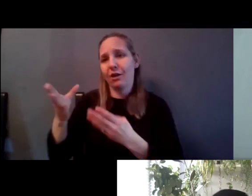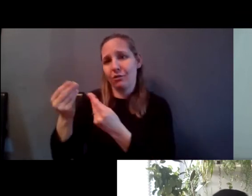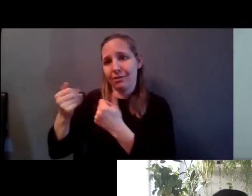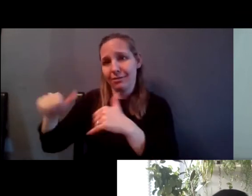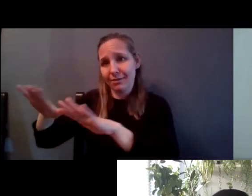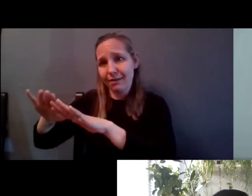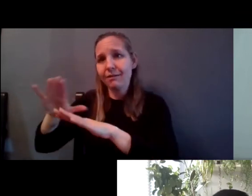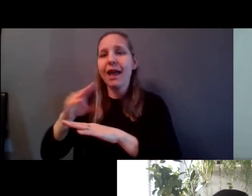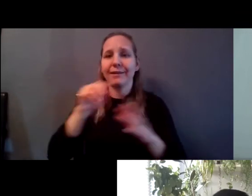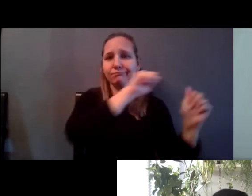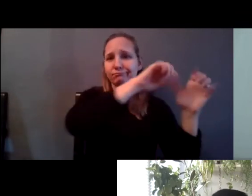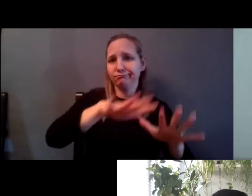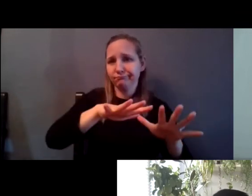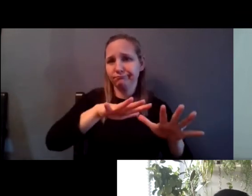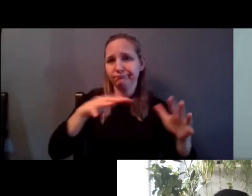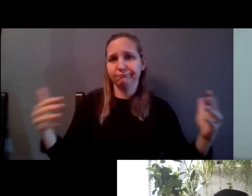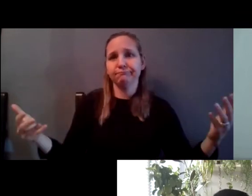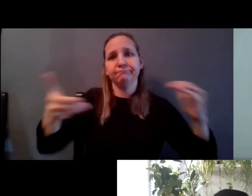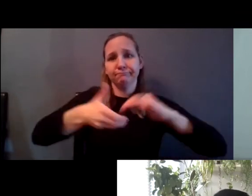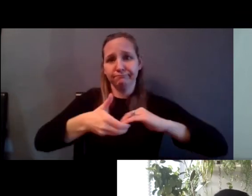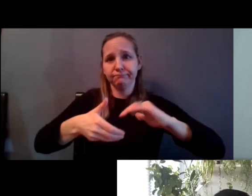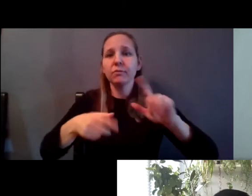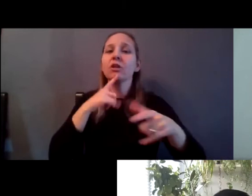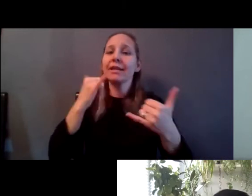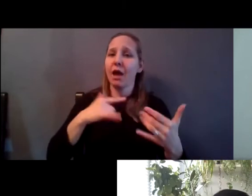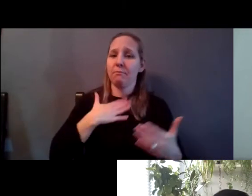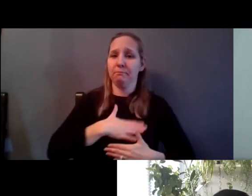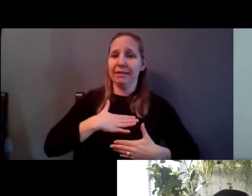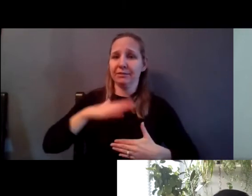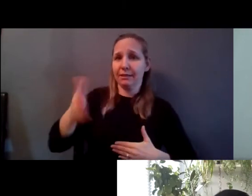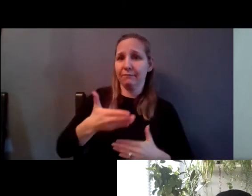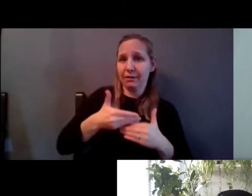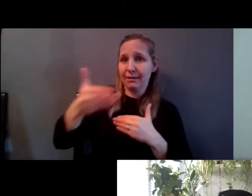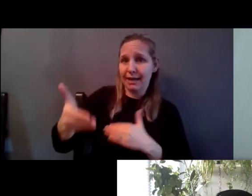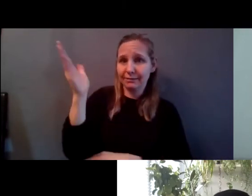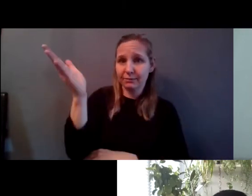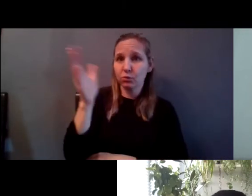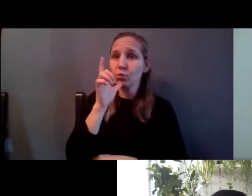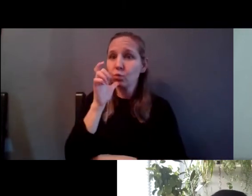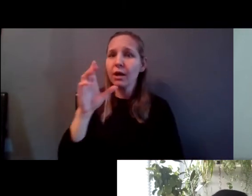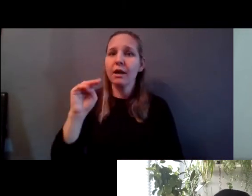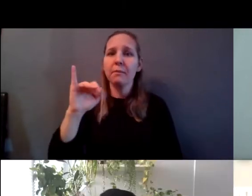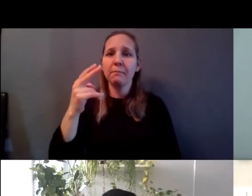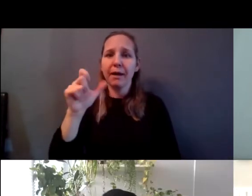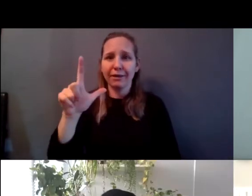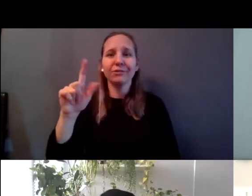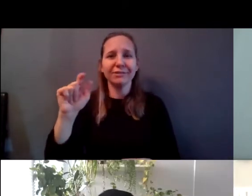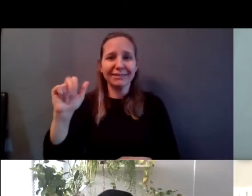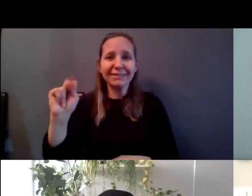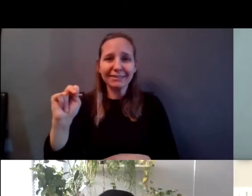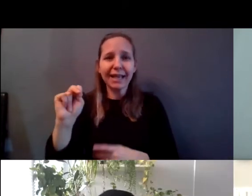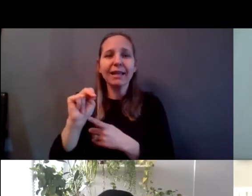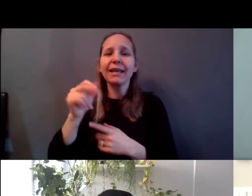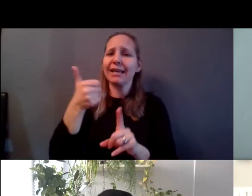settlers. And so I'm really pleased to introduce our next speaker, who's Michael Tan. And Michael really embodies